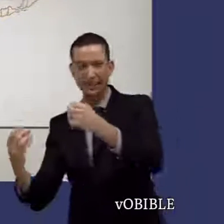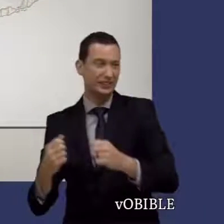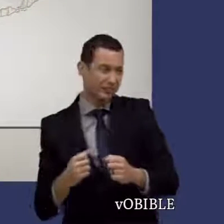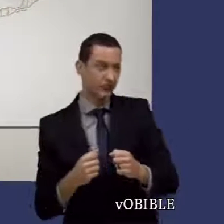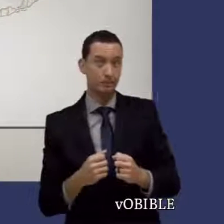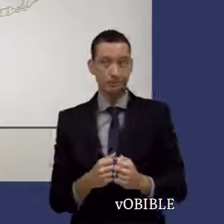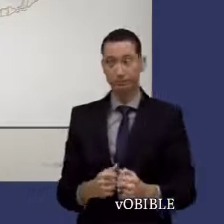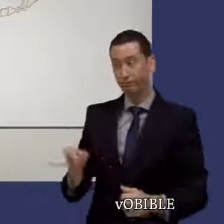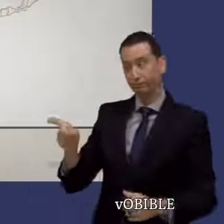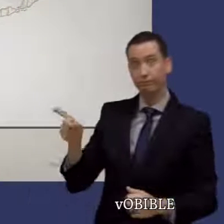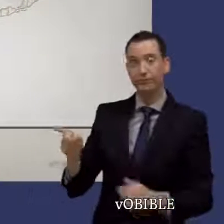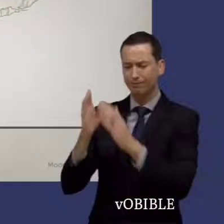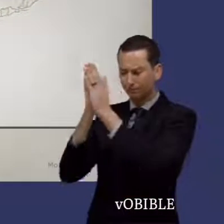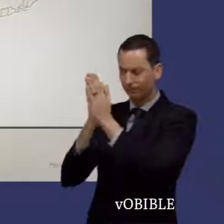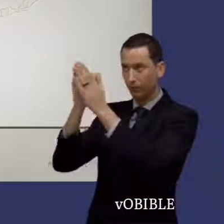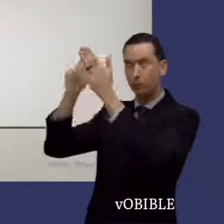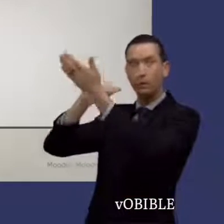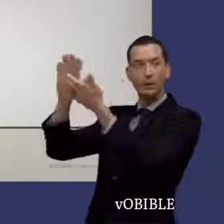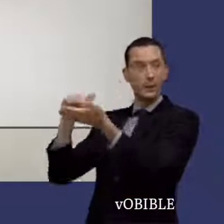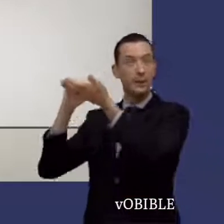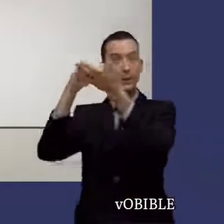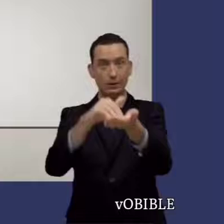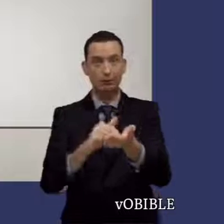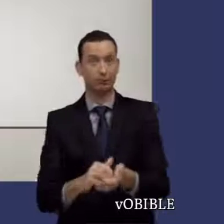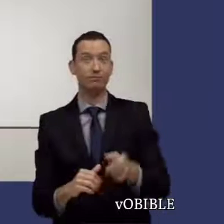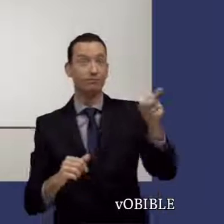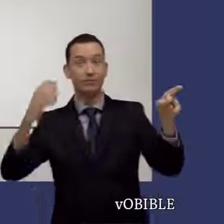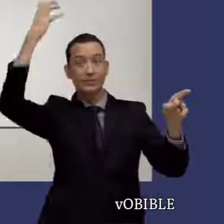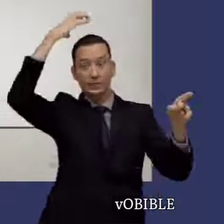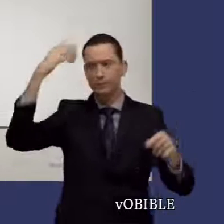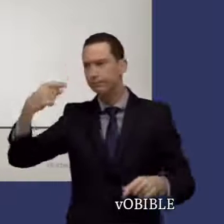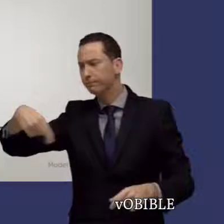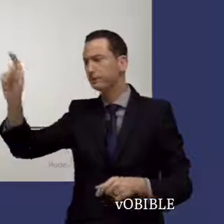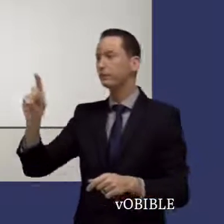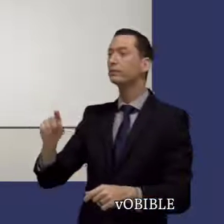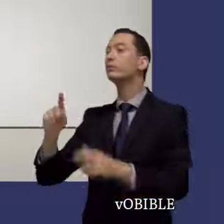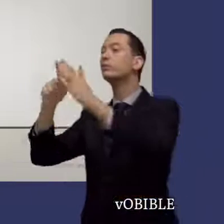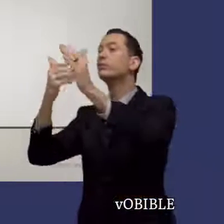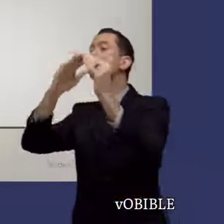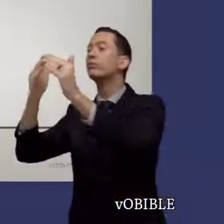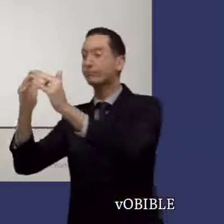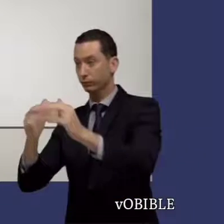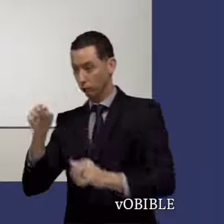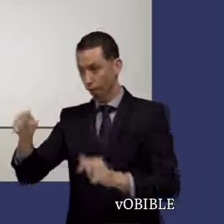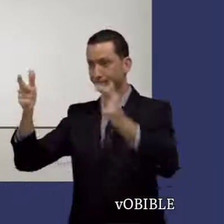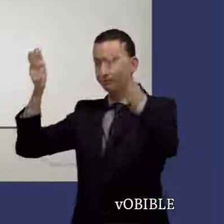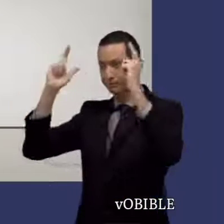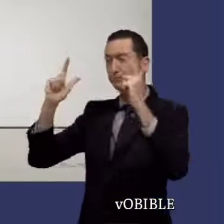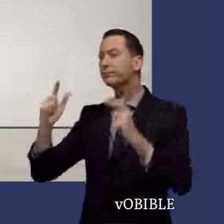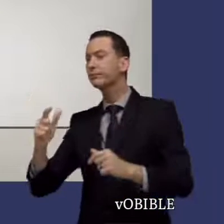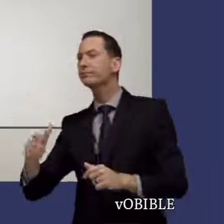Nehemiah prayed to God for direction. In answer to Nehemiah's prayer, the Persian king sent him to Jerusalem as